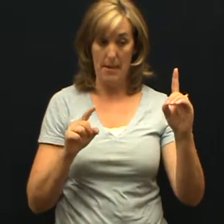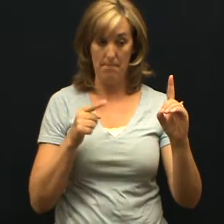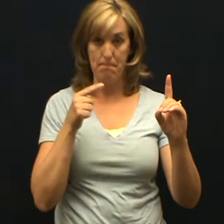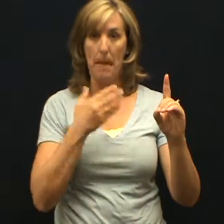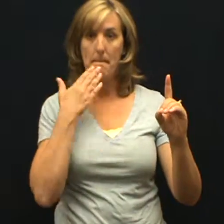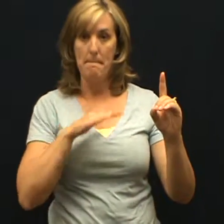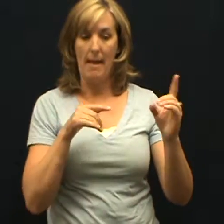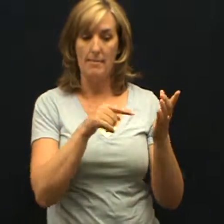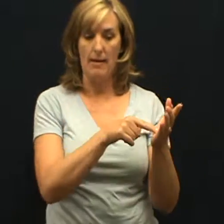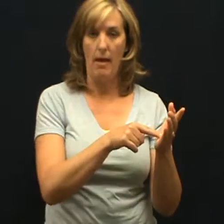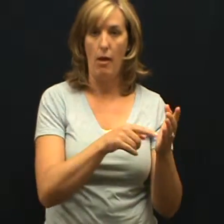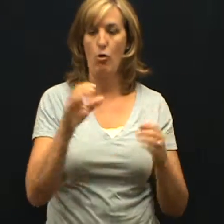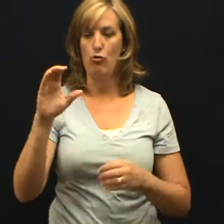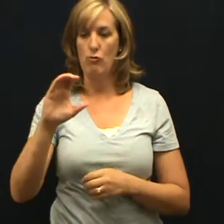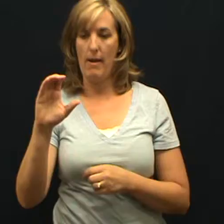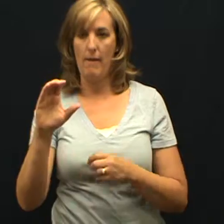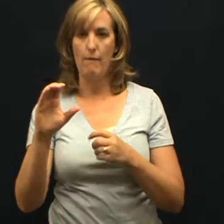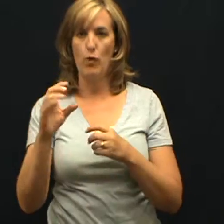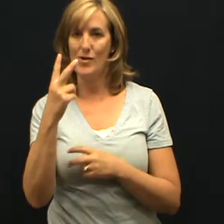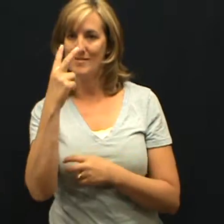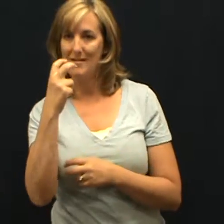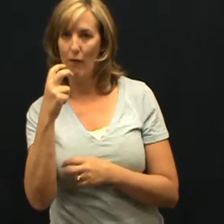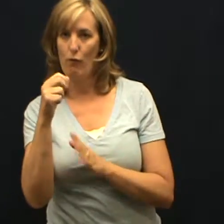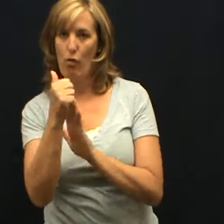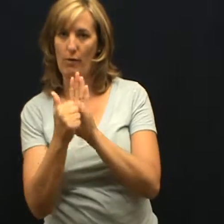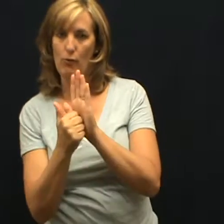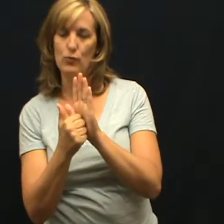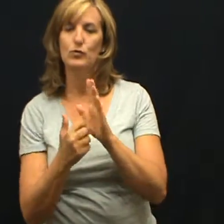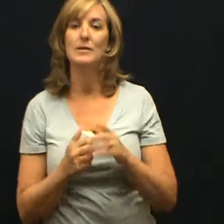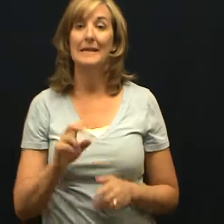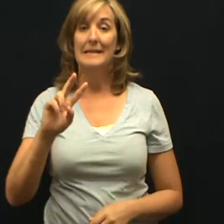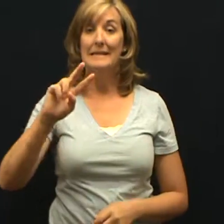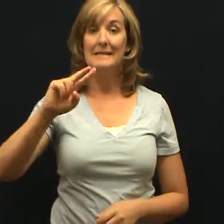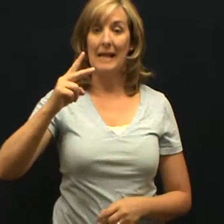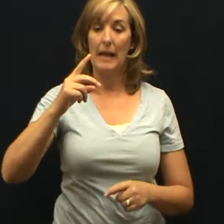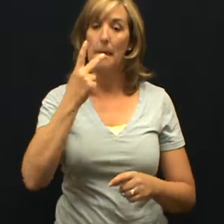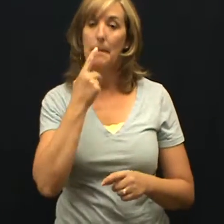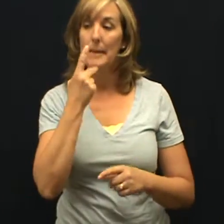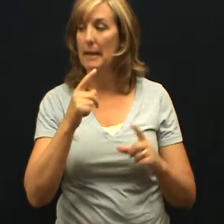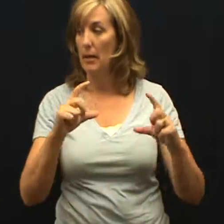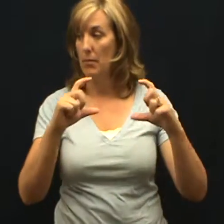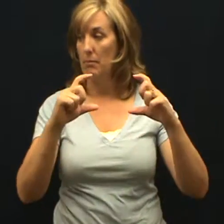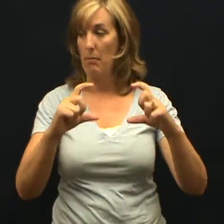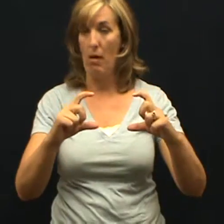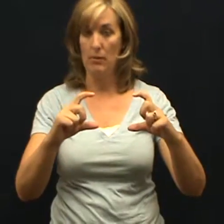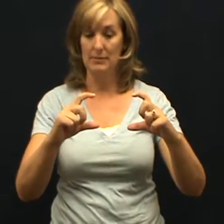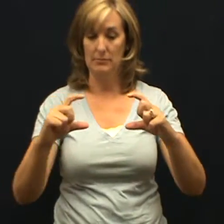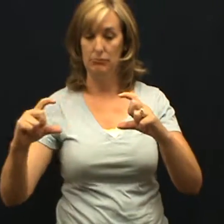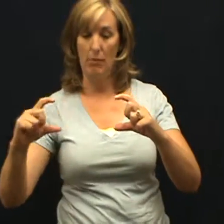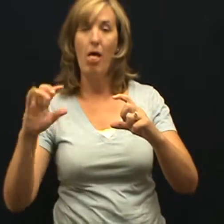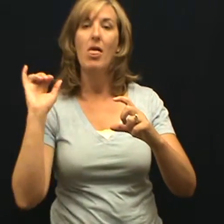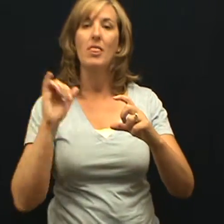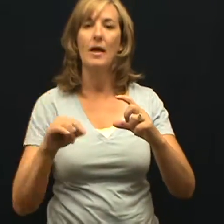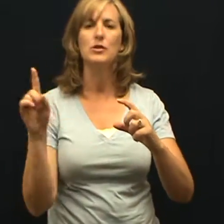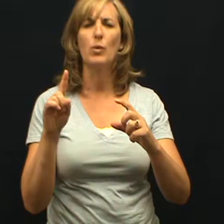for doubtful accounts. That second pink box is where we wrote off a specific account, the second step in